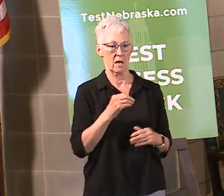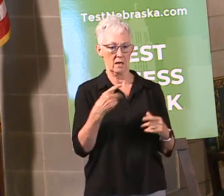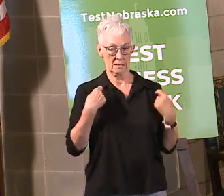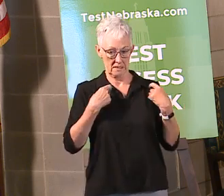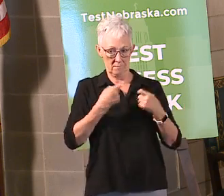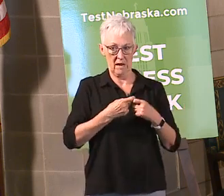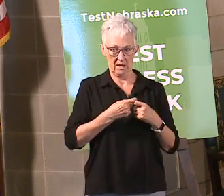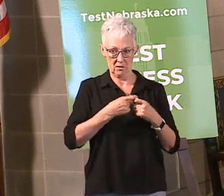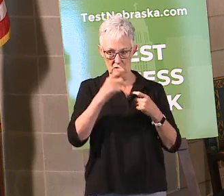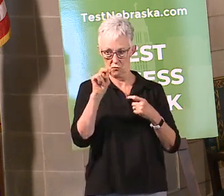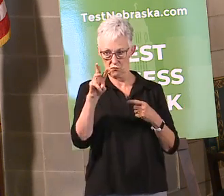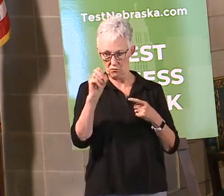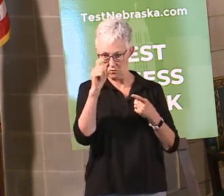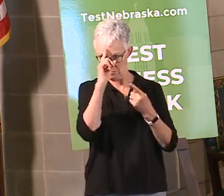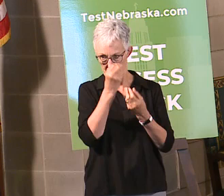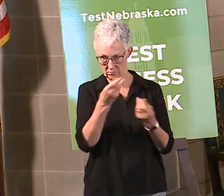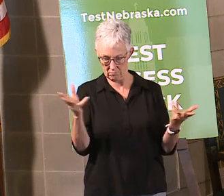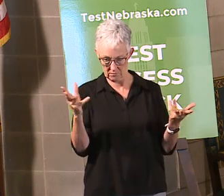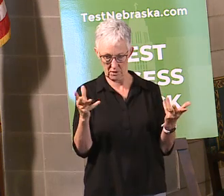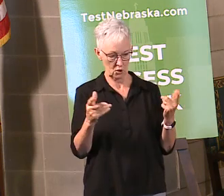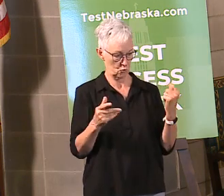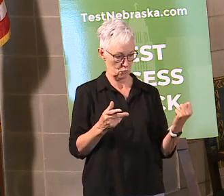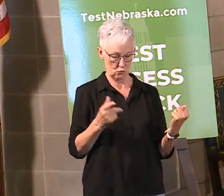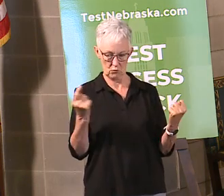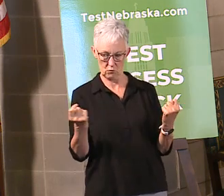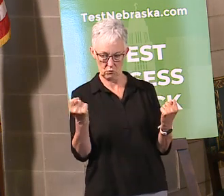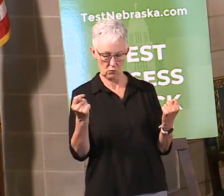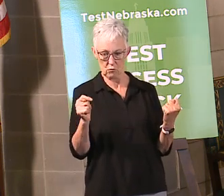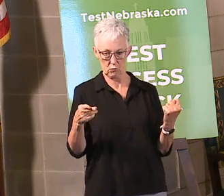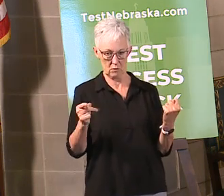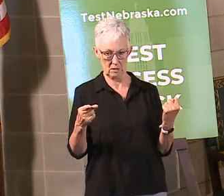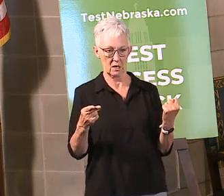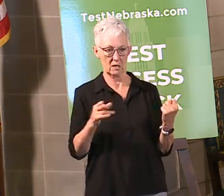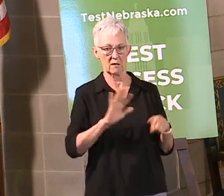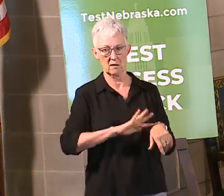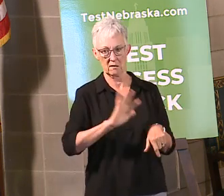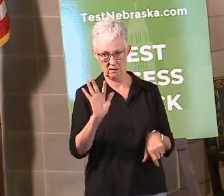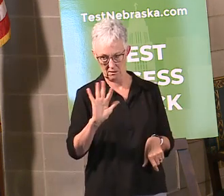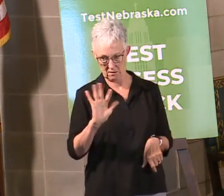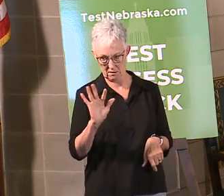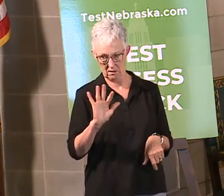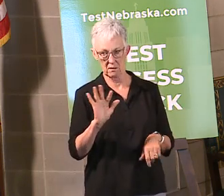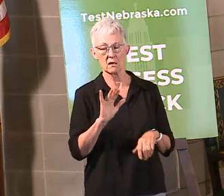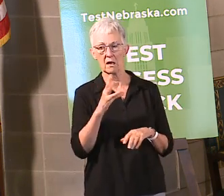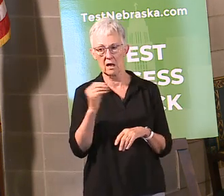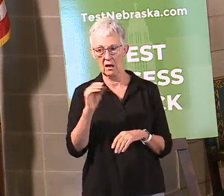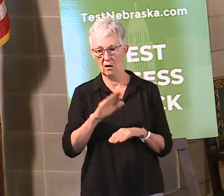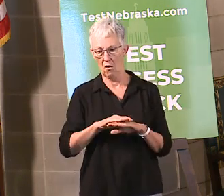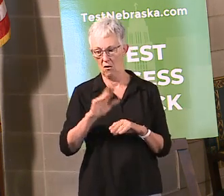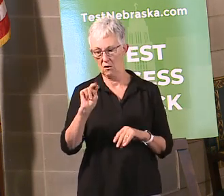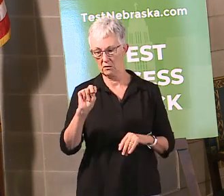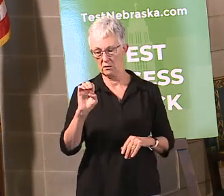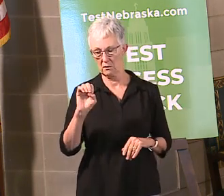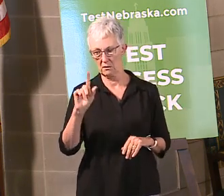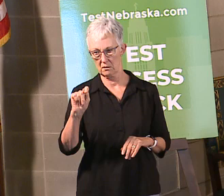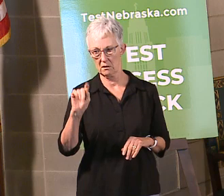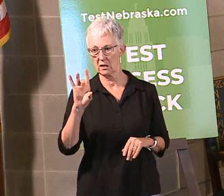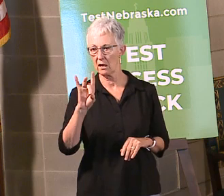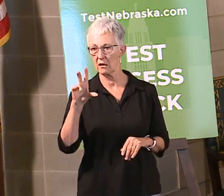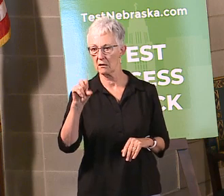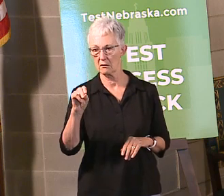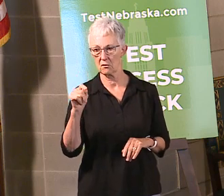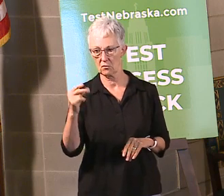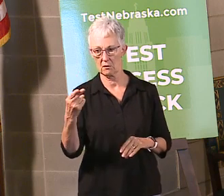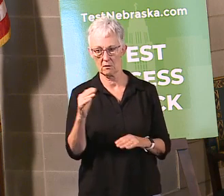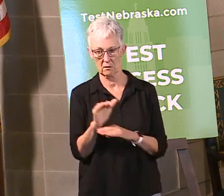Spanish briefings at 5 o'clock p.m. on Tuesdays and Thursdays. And I will be, again be on NET at 8:30 Thursday night.